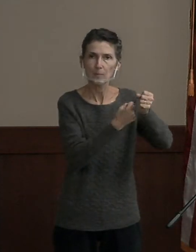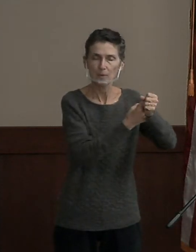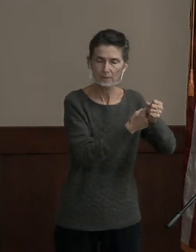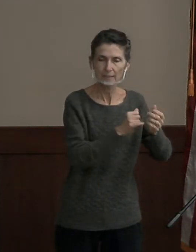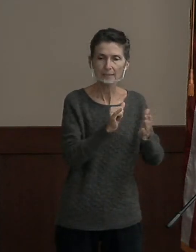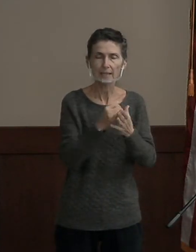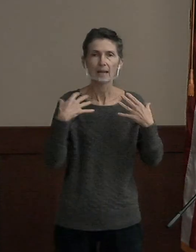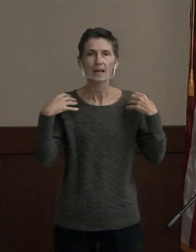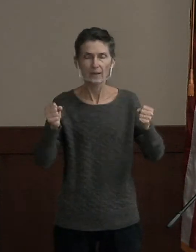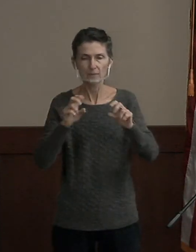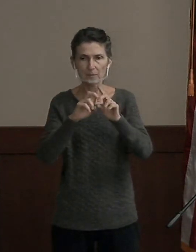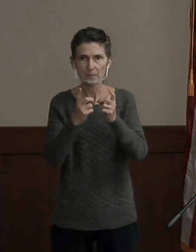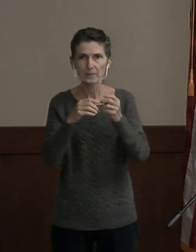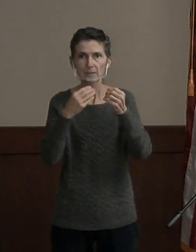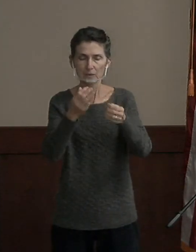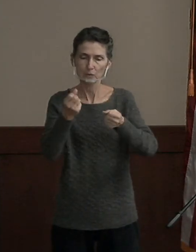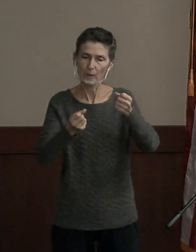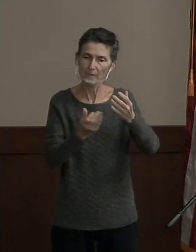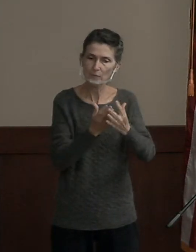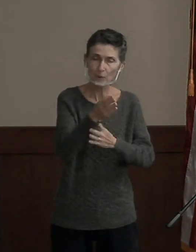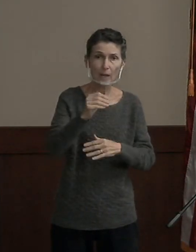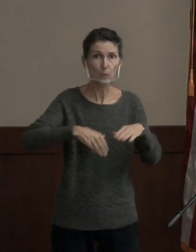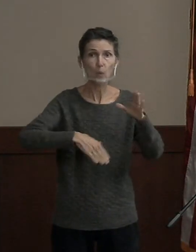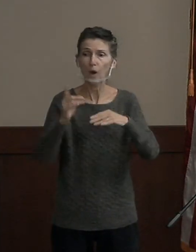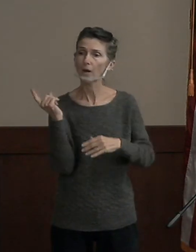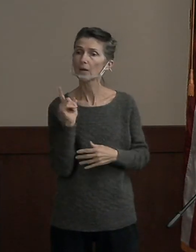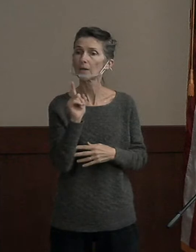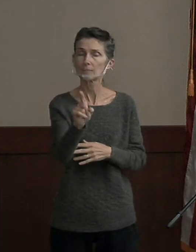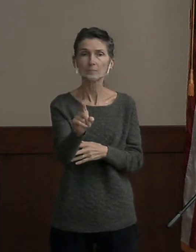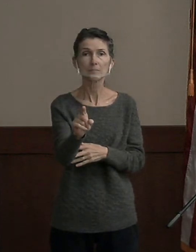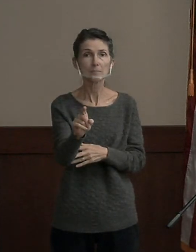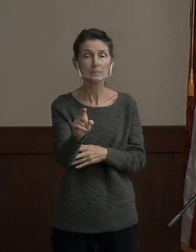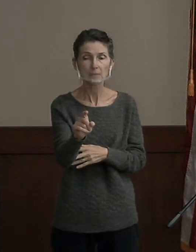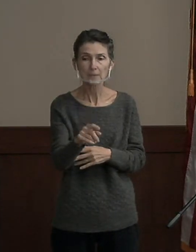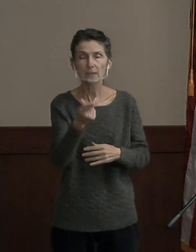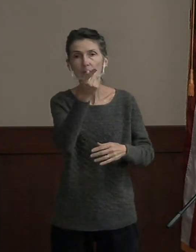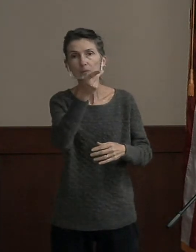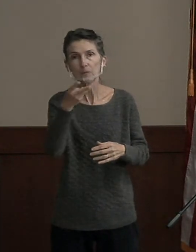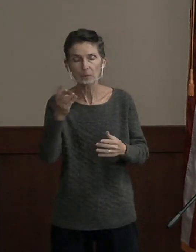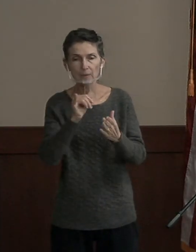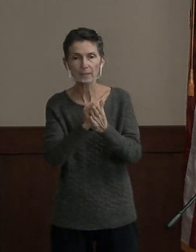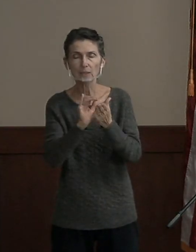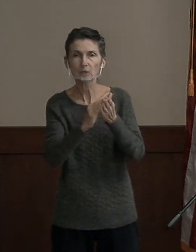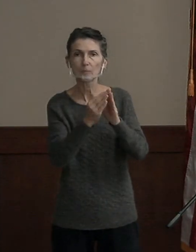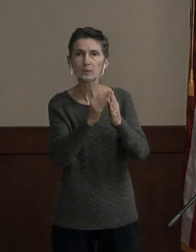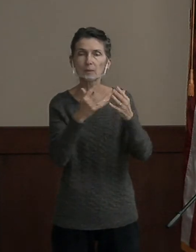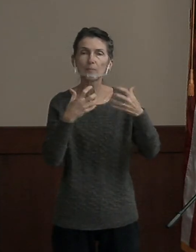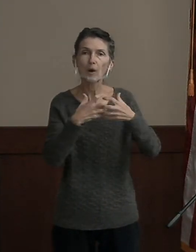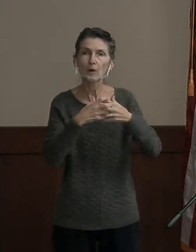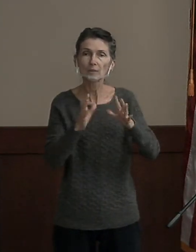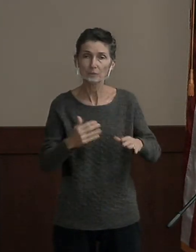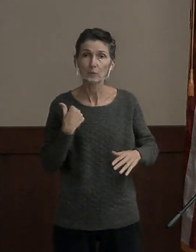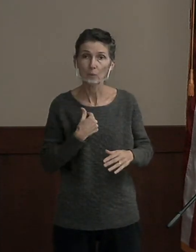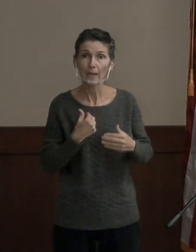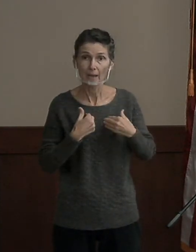health department provides drive-through and walk-up services, and a few of the community partners that we have also provide